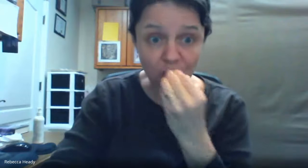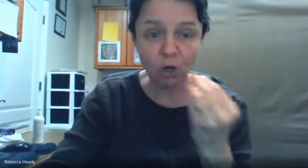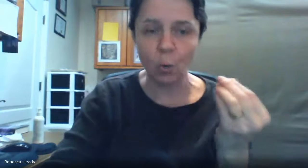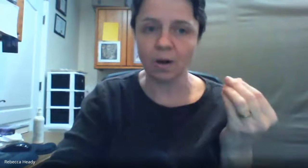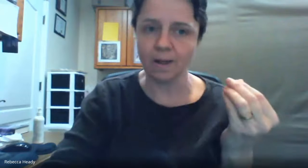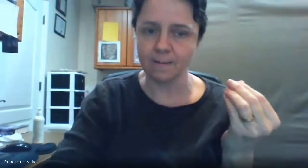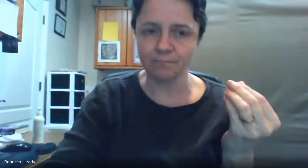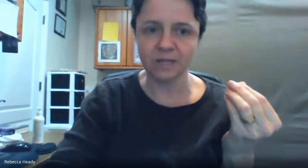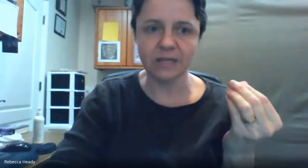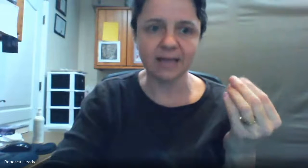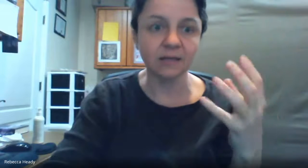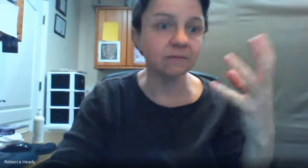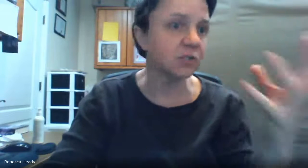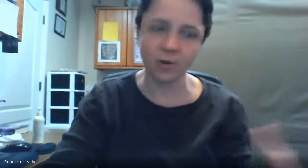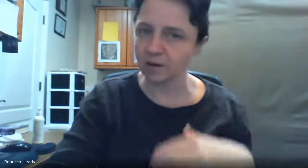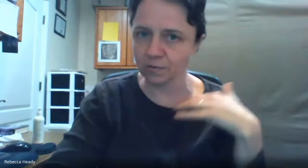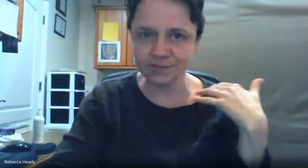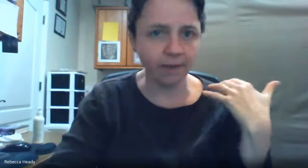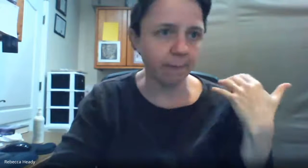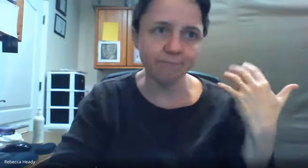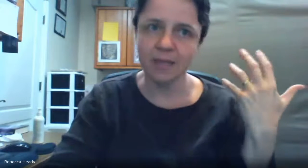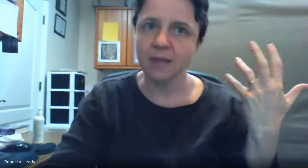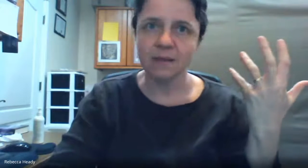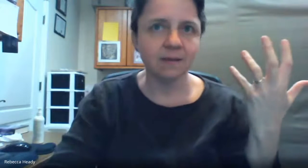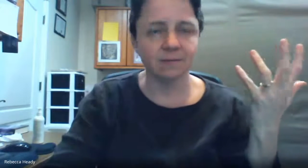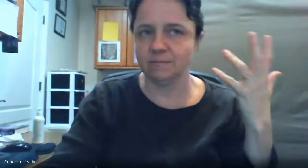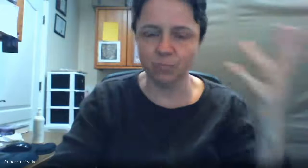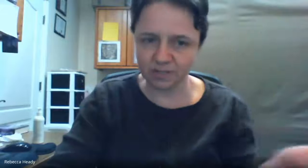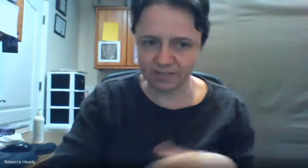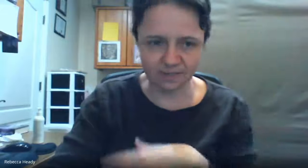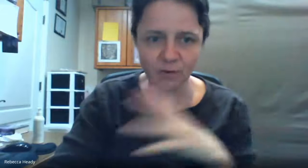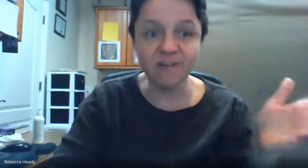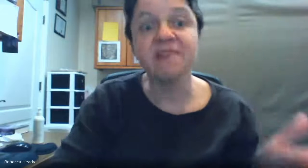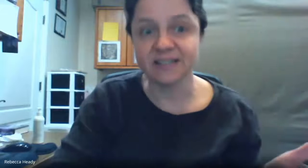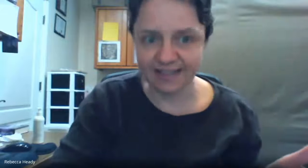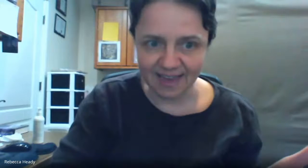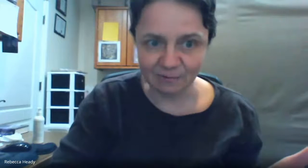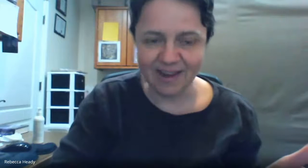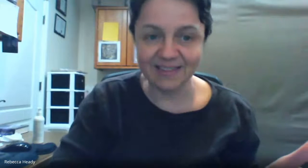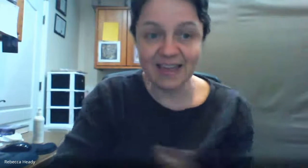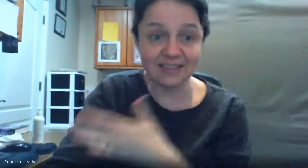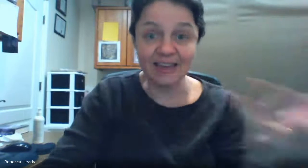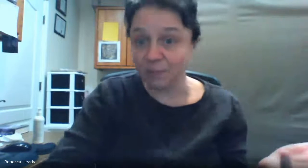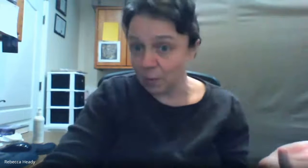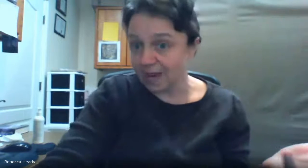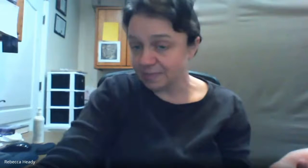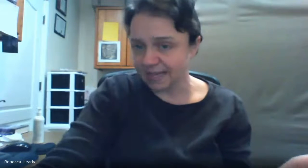culture or like superheroes, books and fun things like that, right? They get their own name signs,